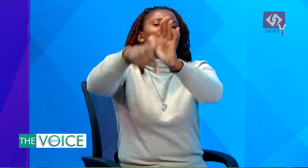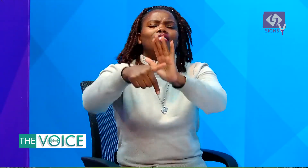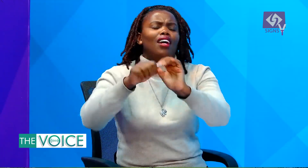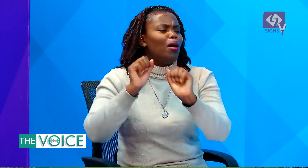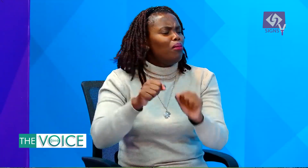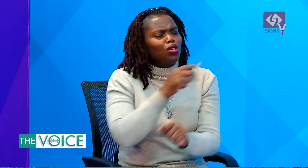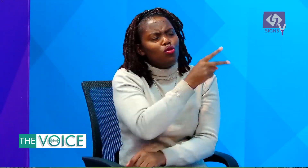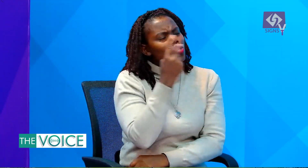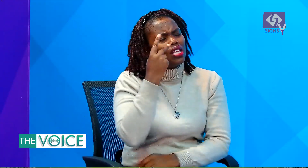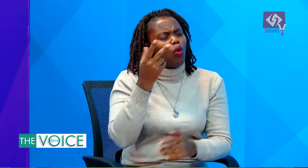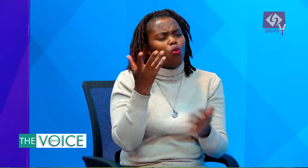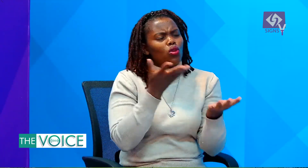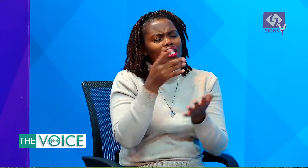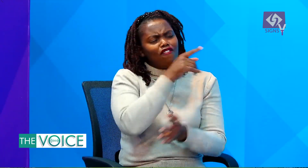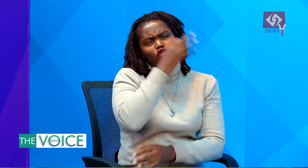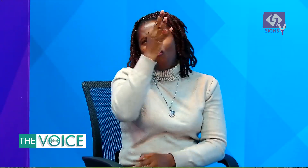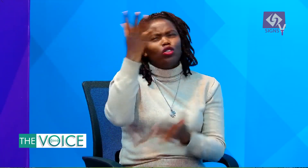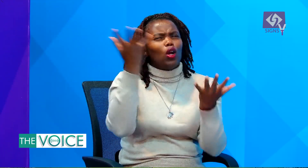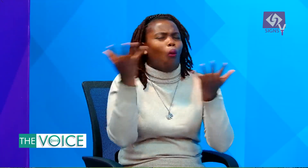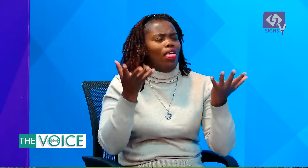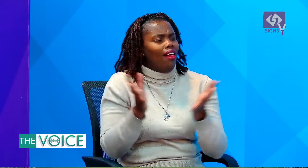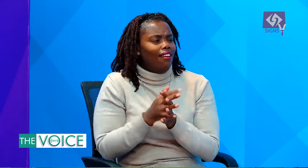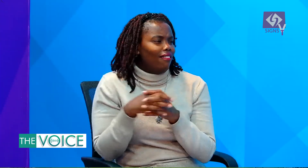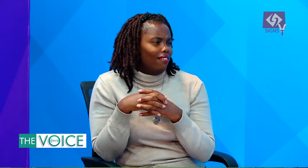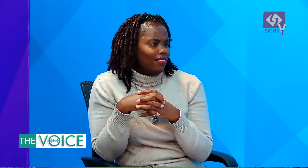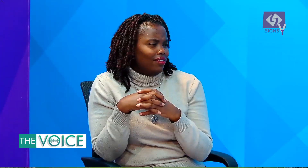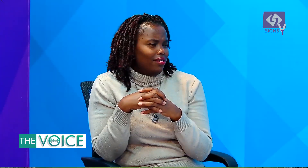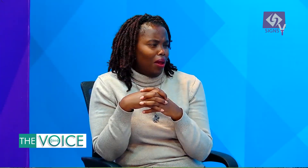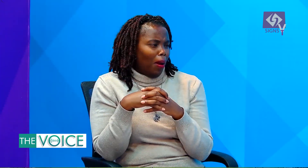years or 10 years later, where do you want to see yourself?